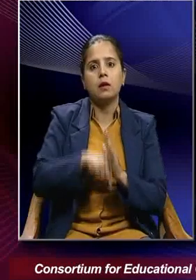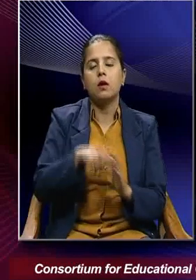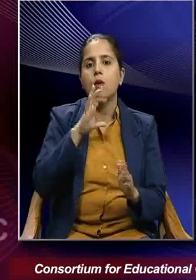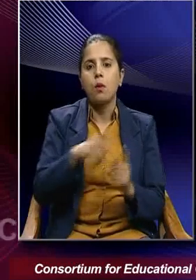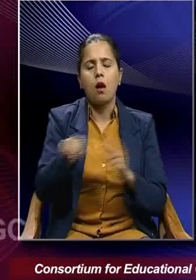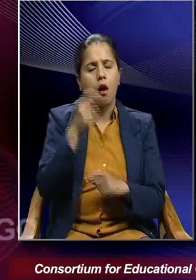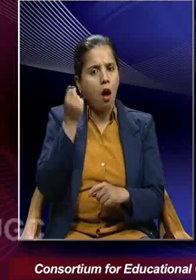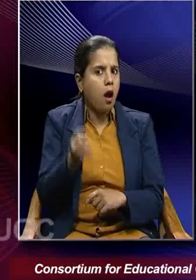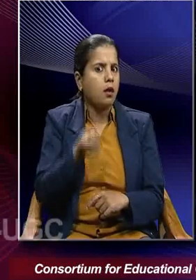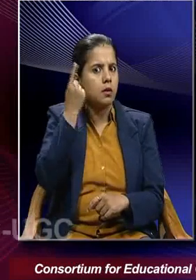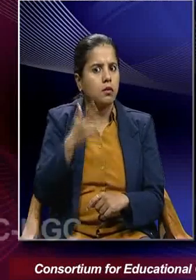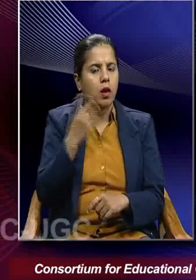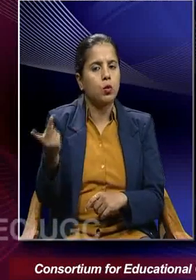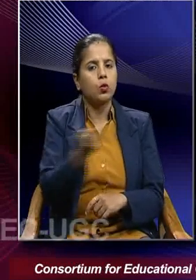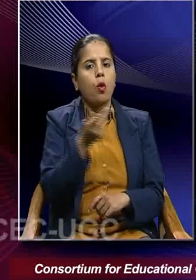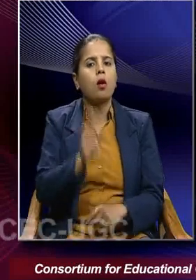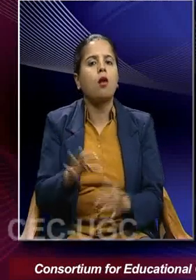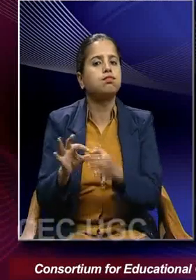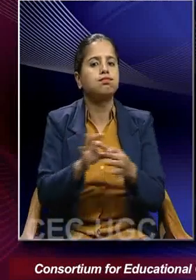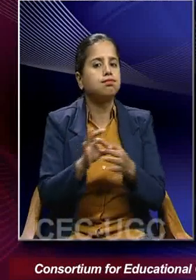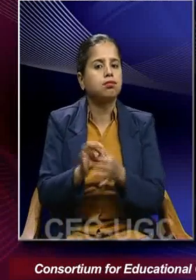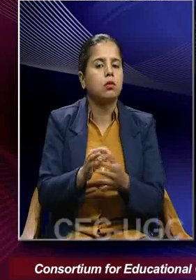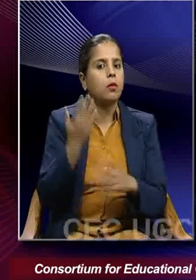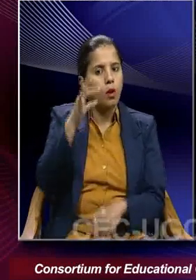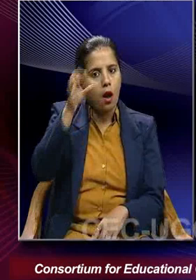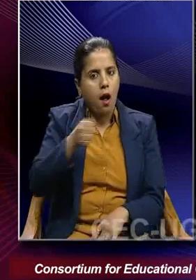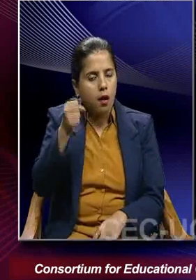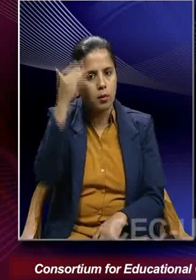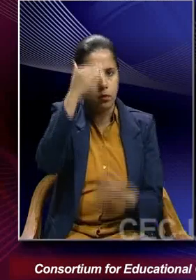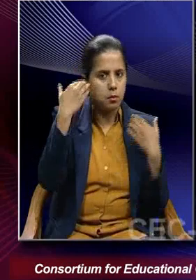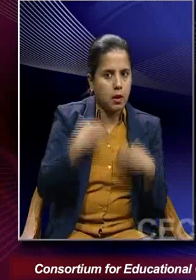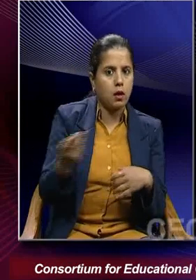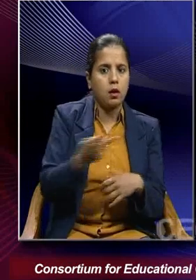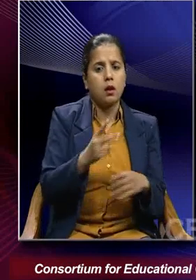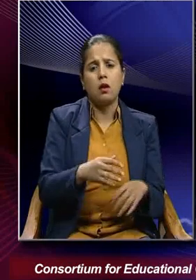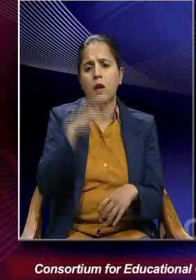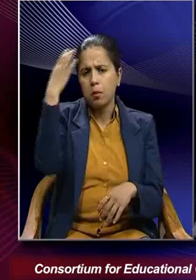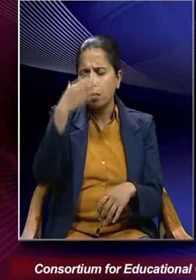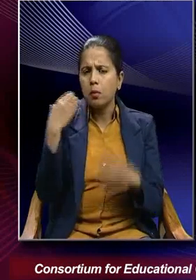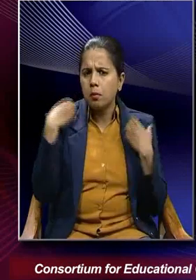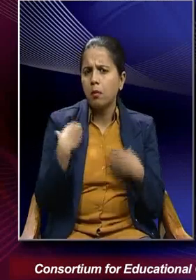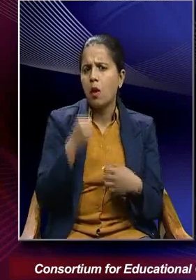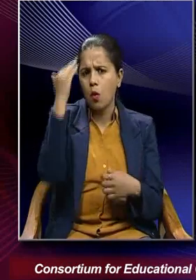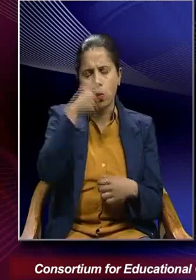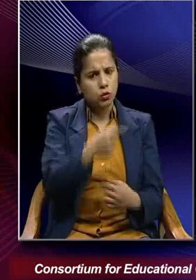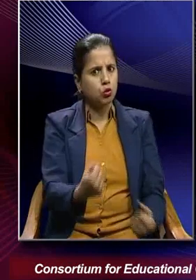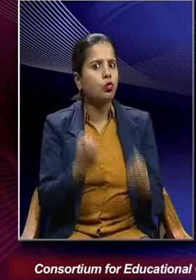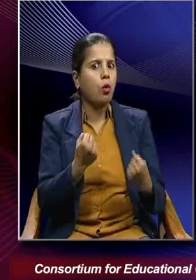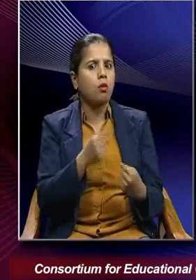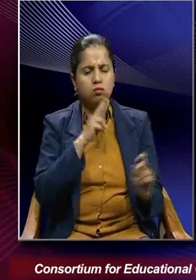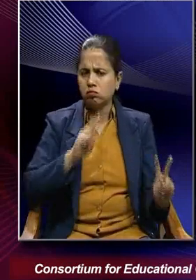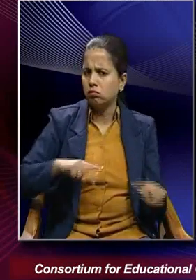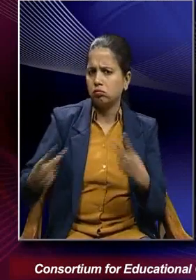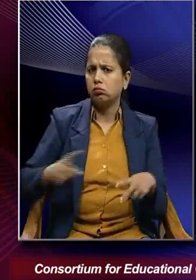pragmatic understanding of the true character of the average Indian was Patel's greatest strength, and he had this kind of